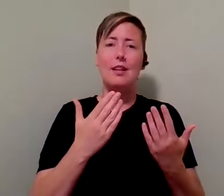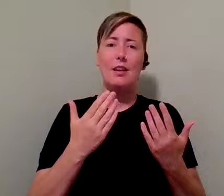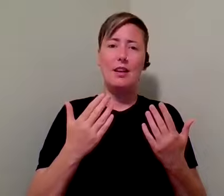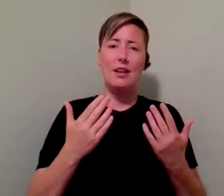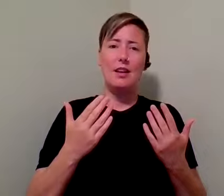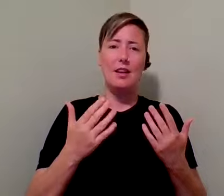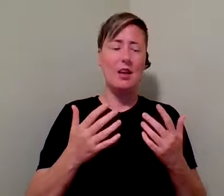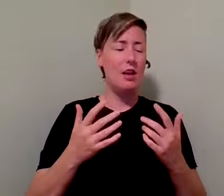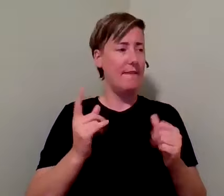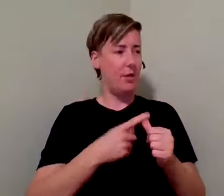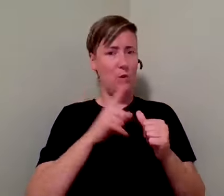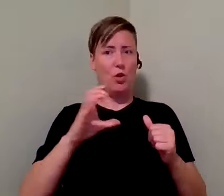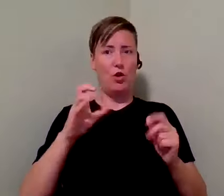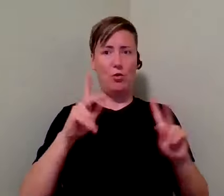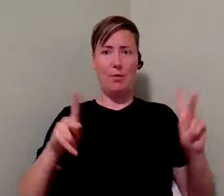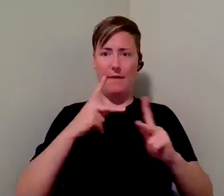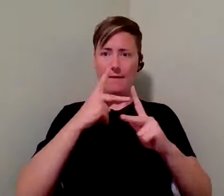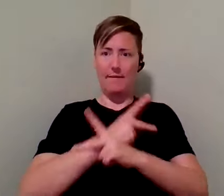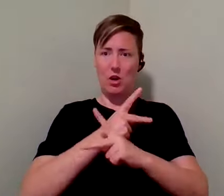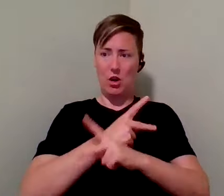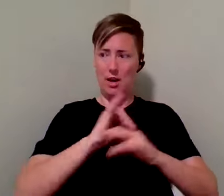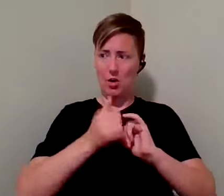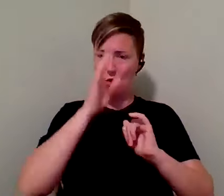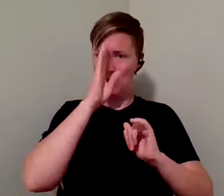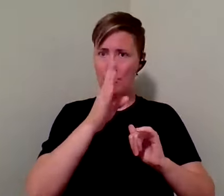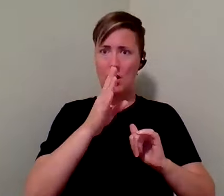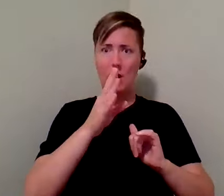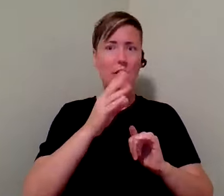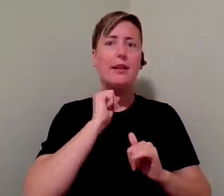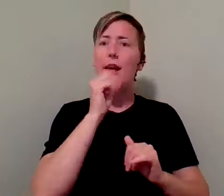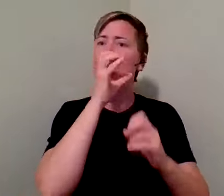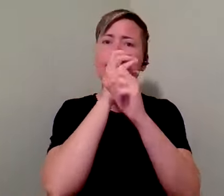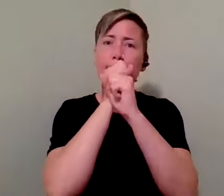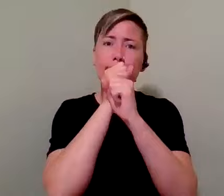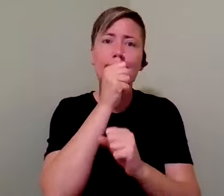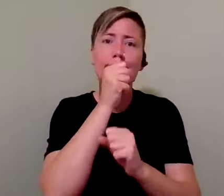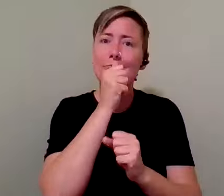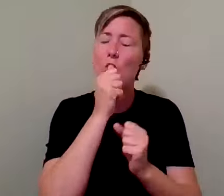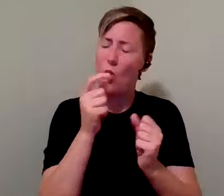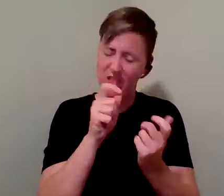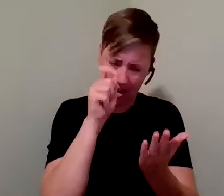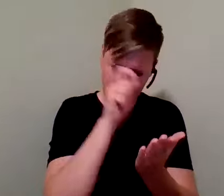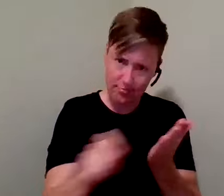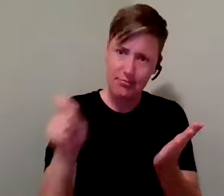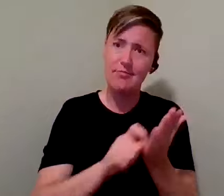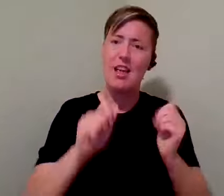was done, they didn't keep it to themselves. They put it down on paper and they said that all over the world. Look at